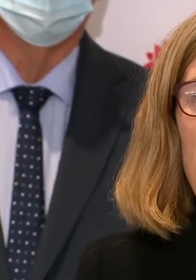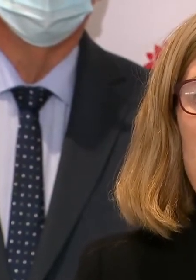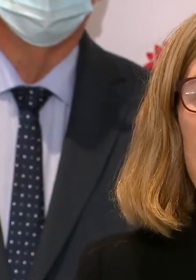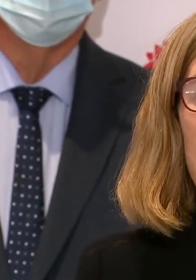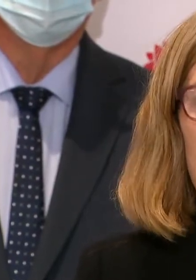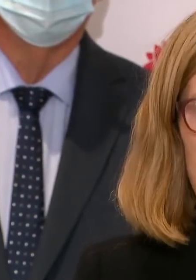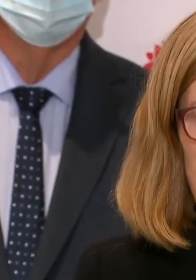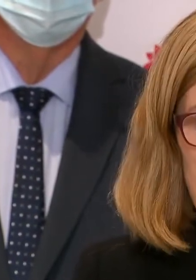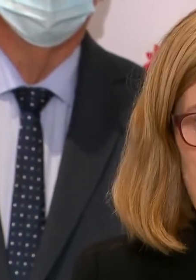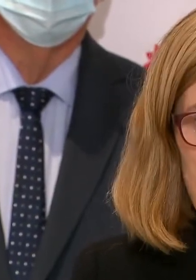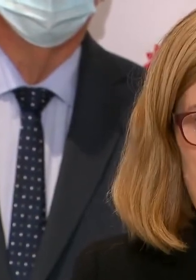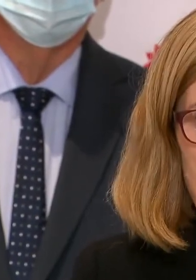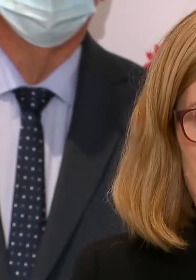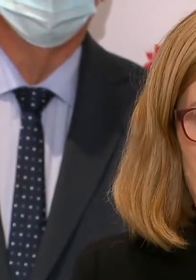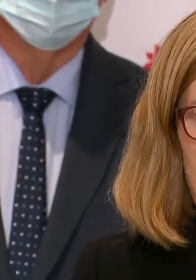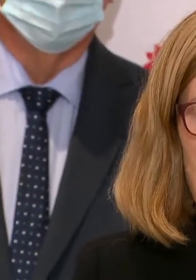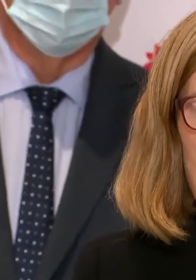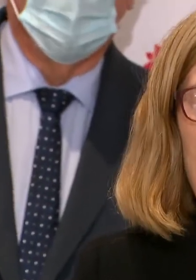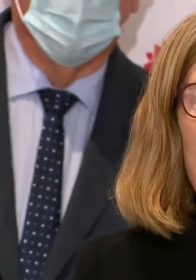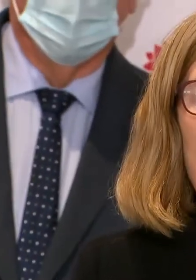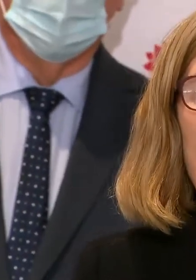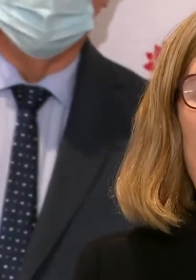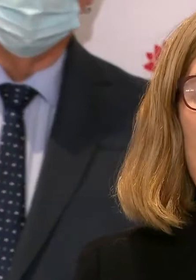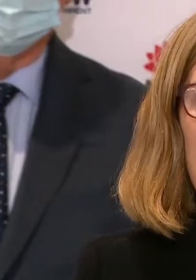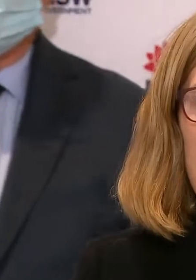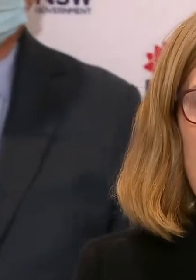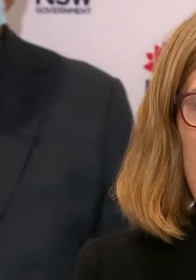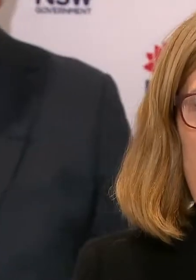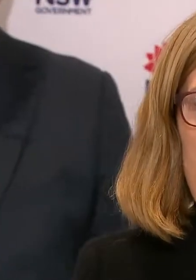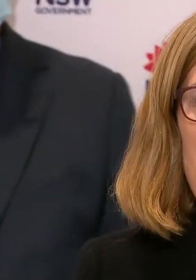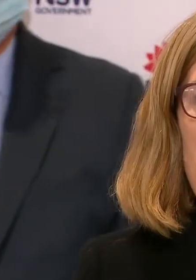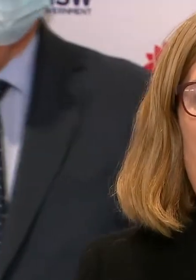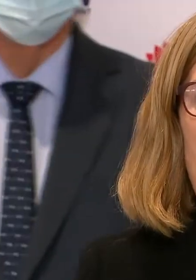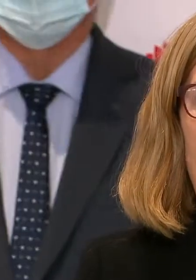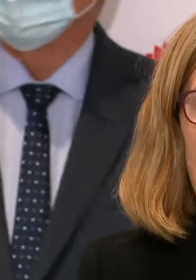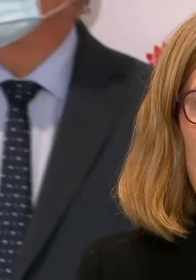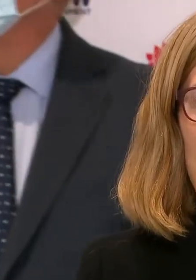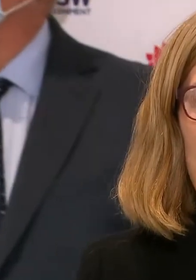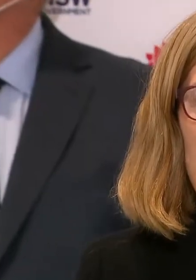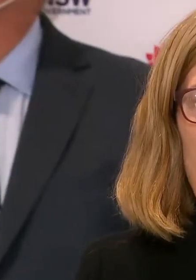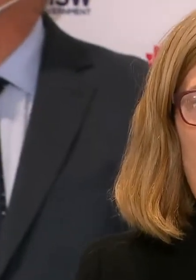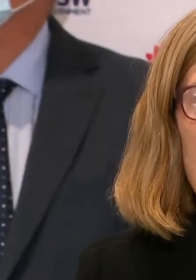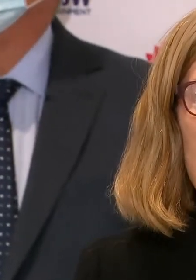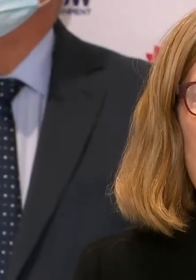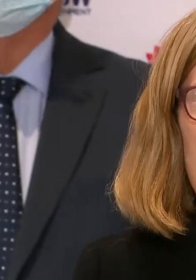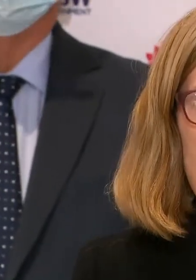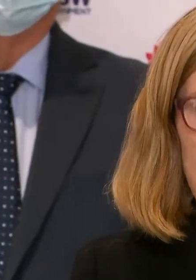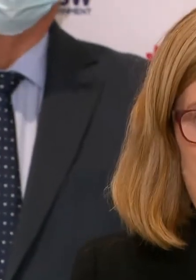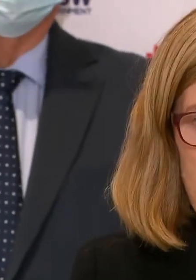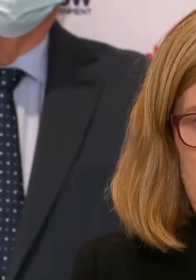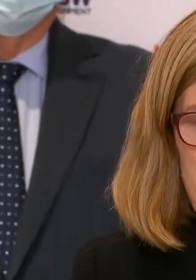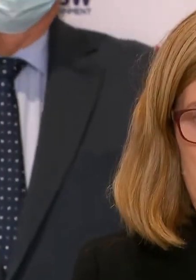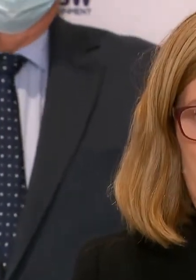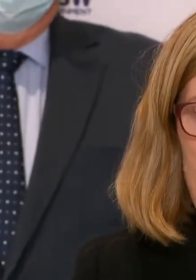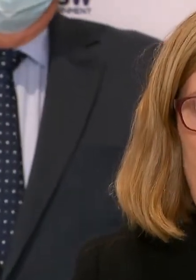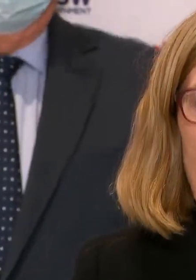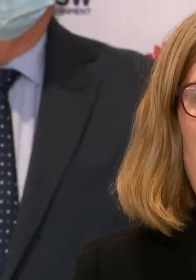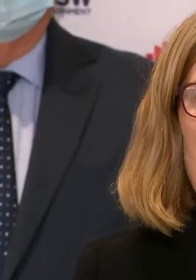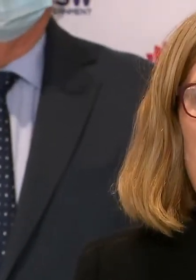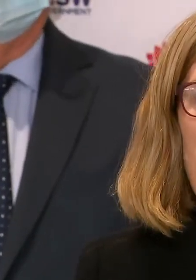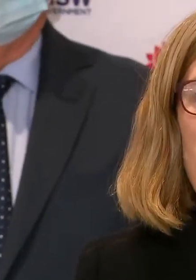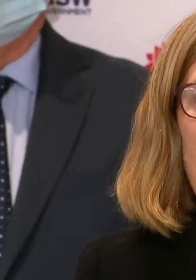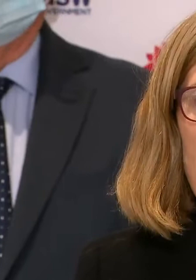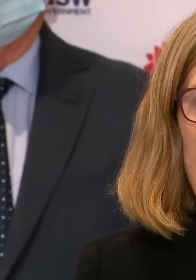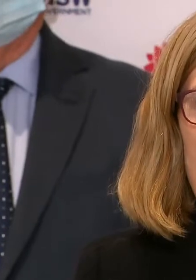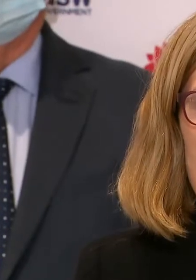various workplaces. We are also seeing significant household-to-household transmission, and it's